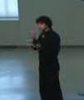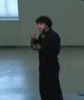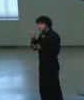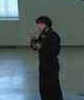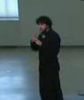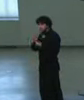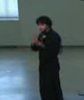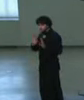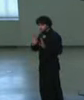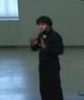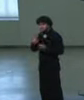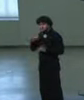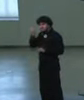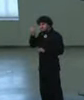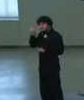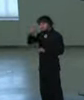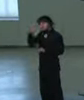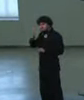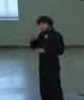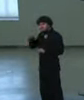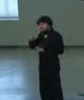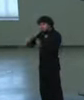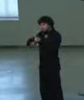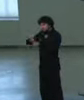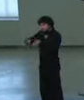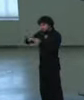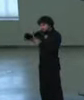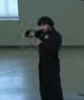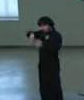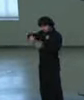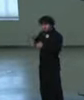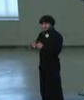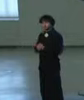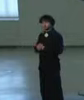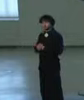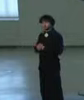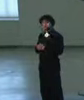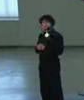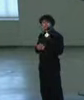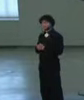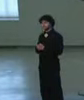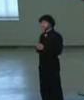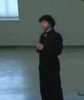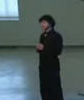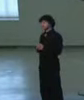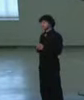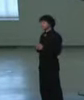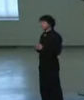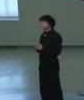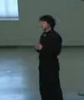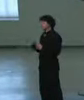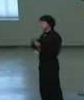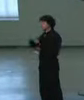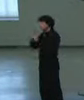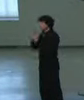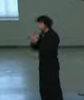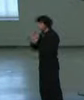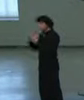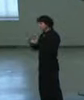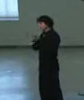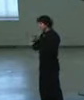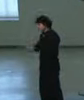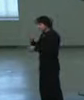important in the last years. Is games for change, serious games. This opportunity that the games are opening for more